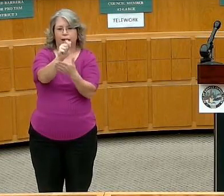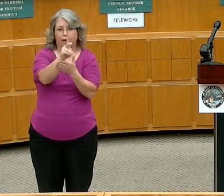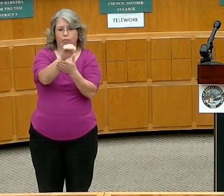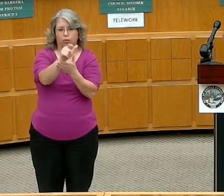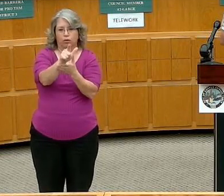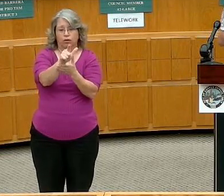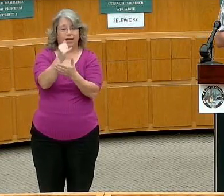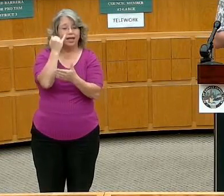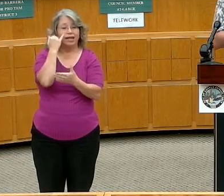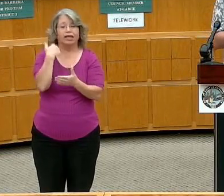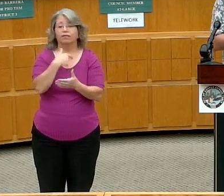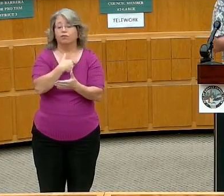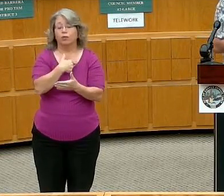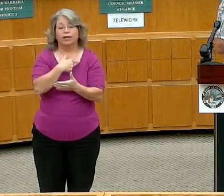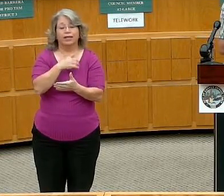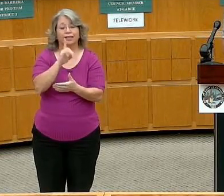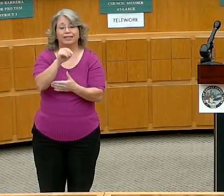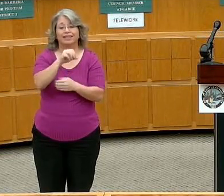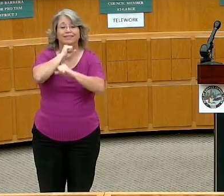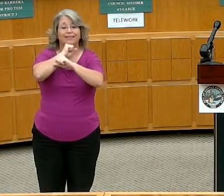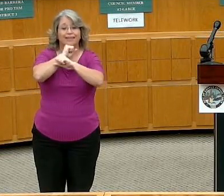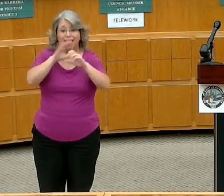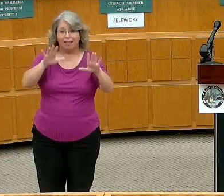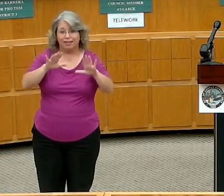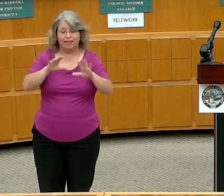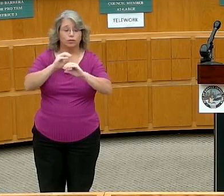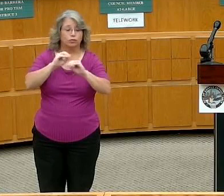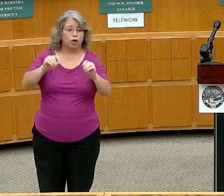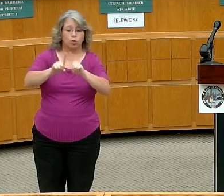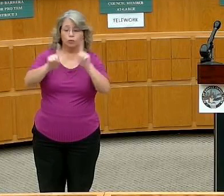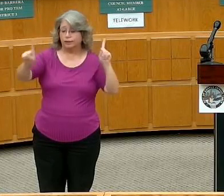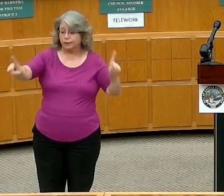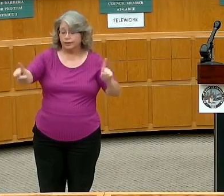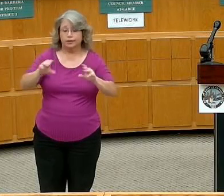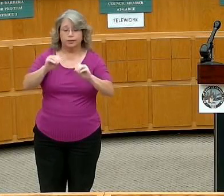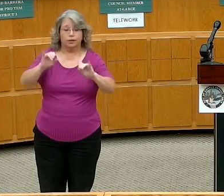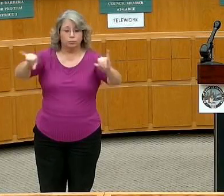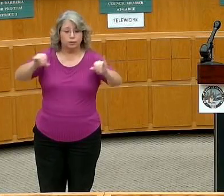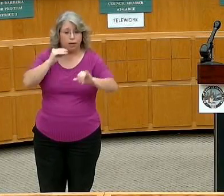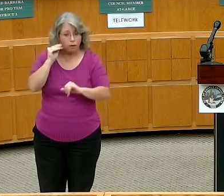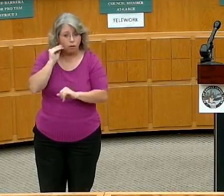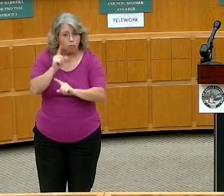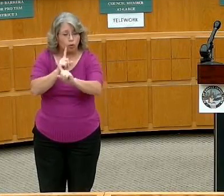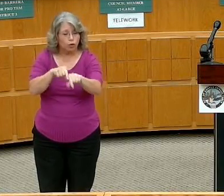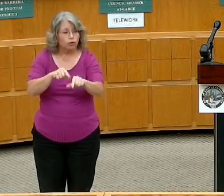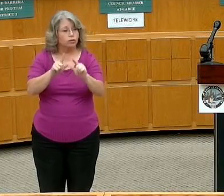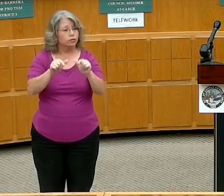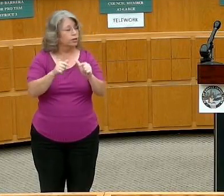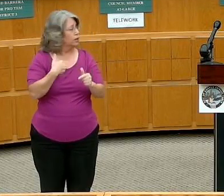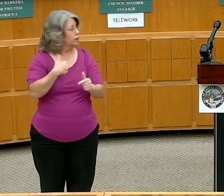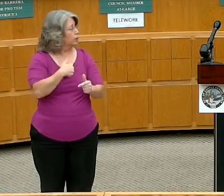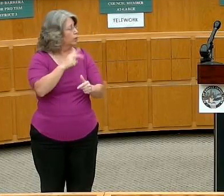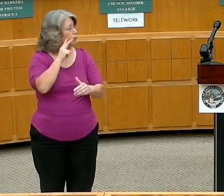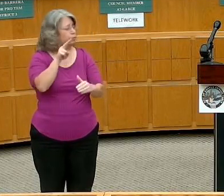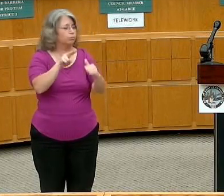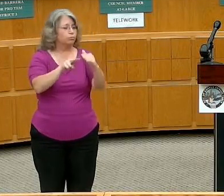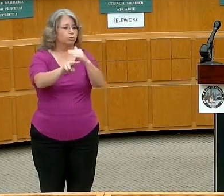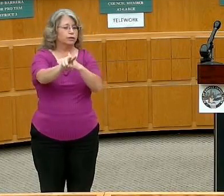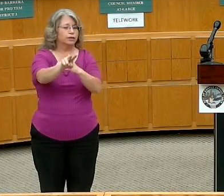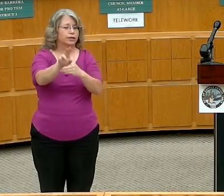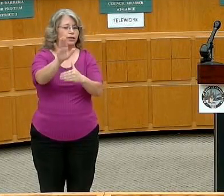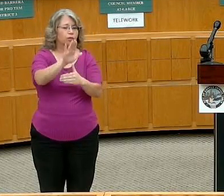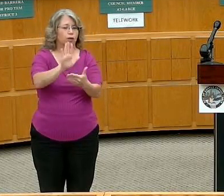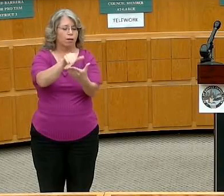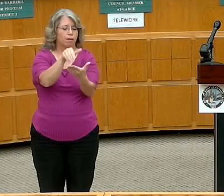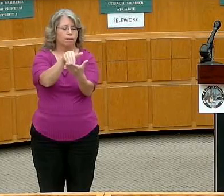no social distancing measures, no stay-at-home order, we project that right around the middle of April, there would have been